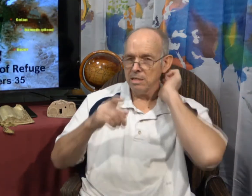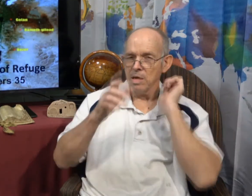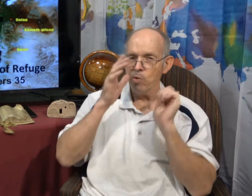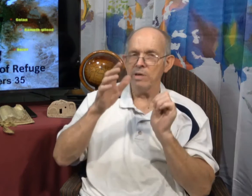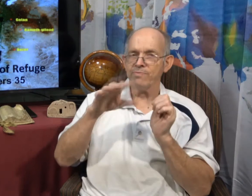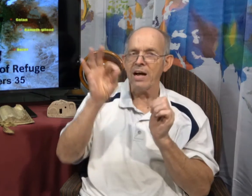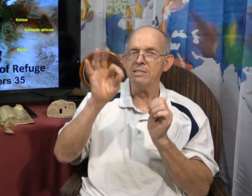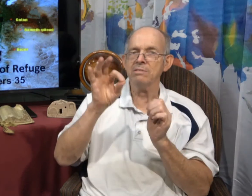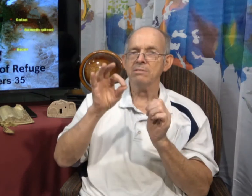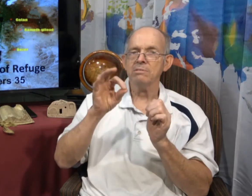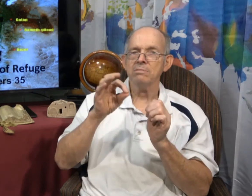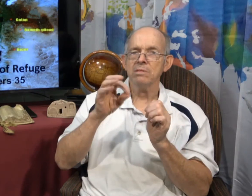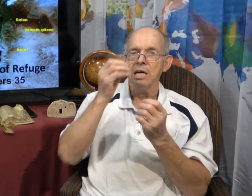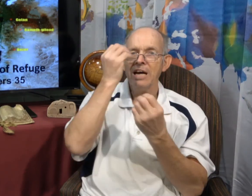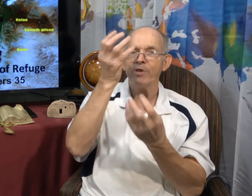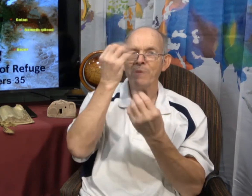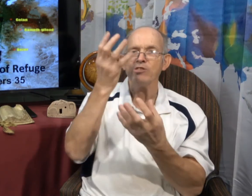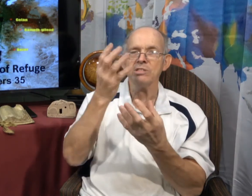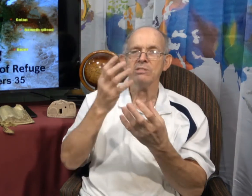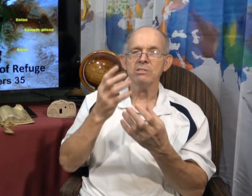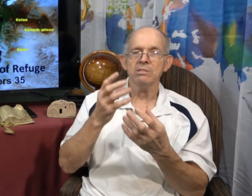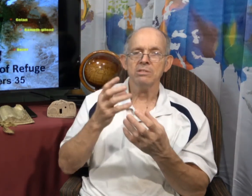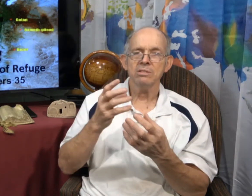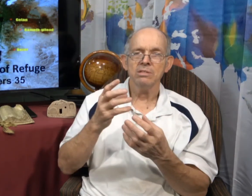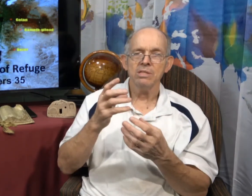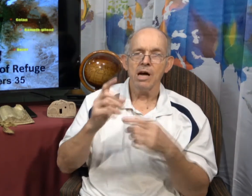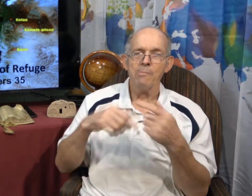You will find information about